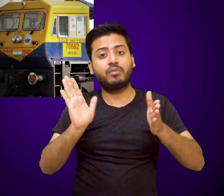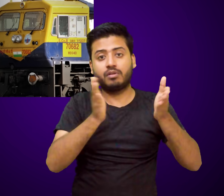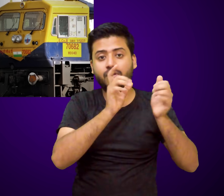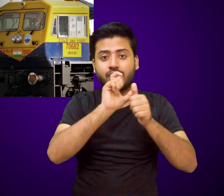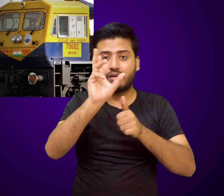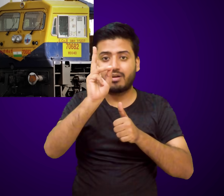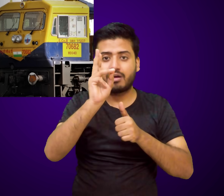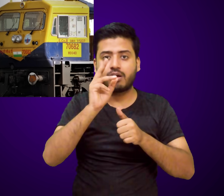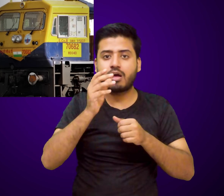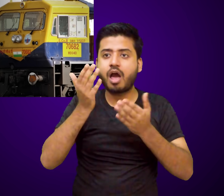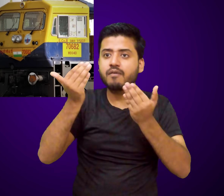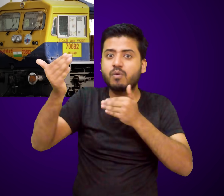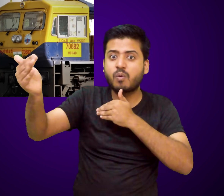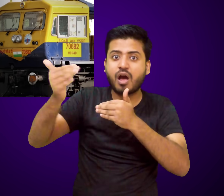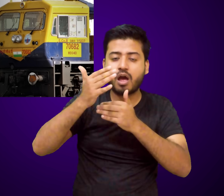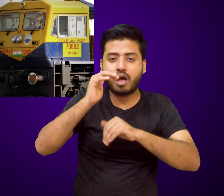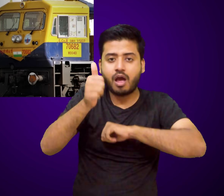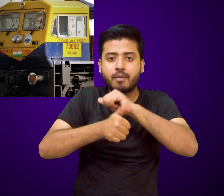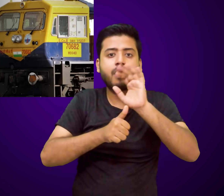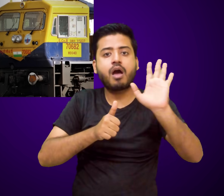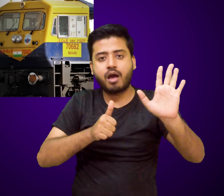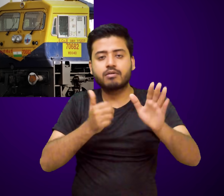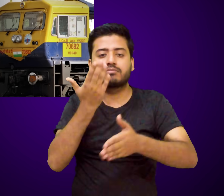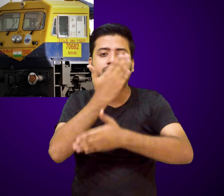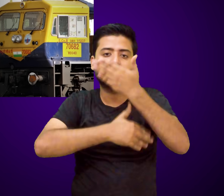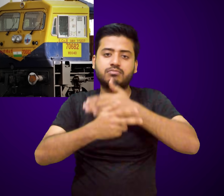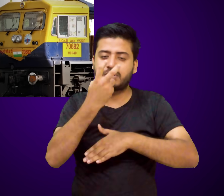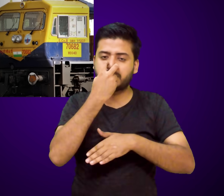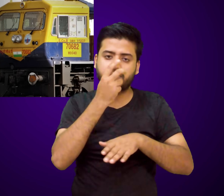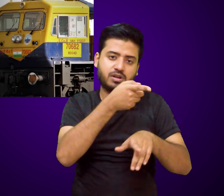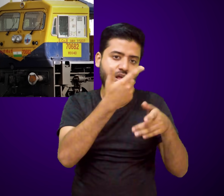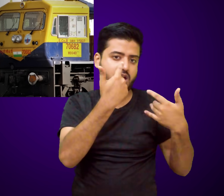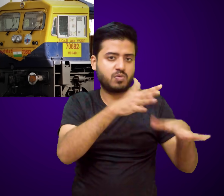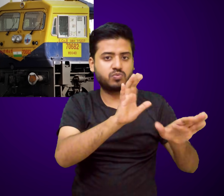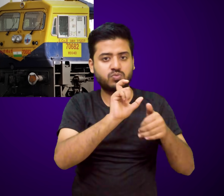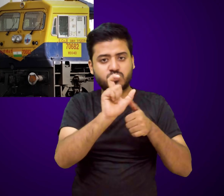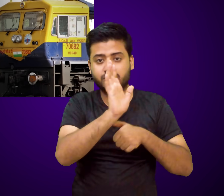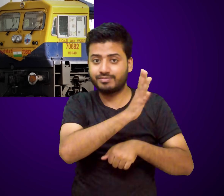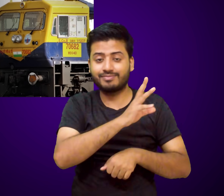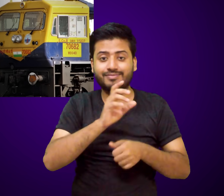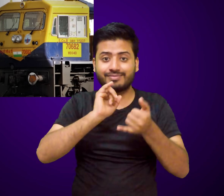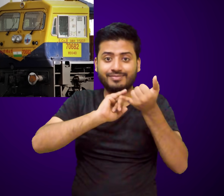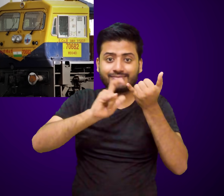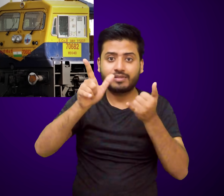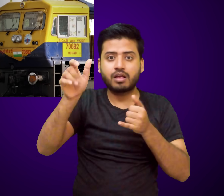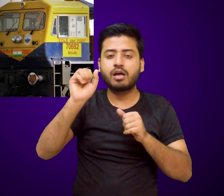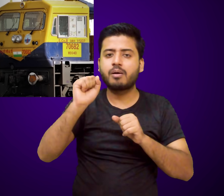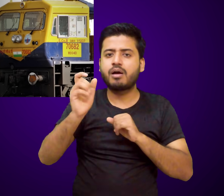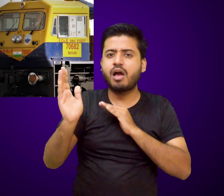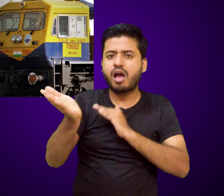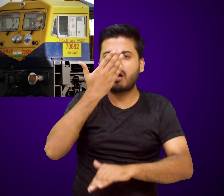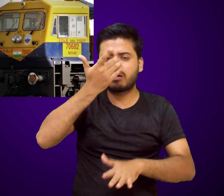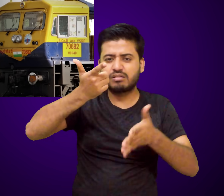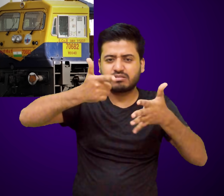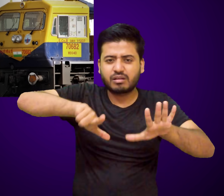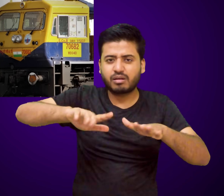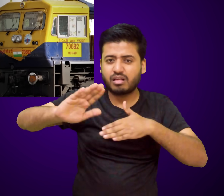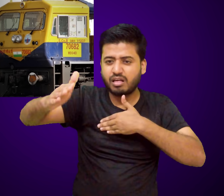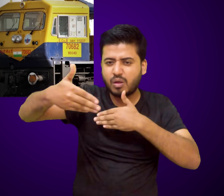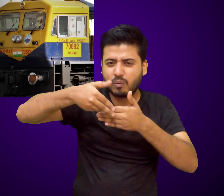category or percentage criteria required for the card. Time limit expired. The application was saved as a draft but not submitted